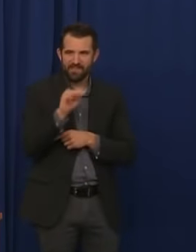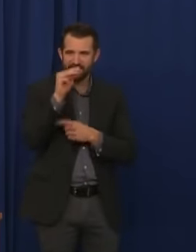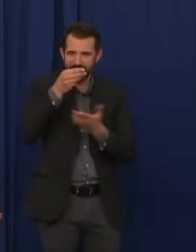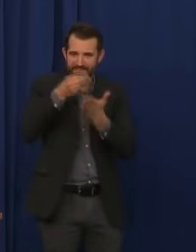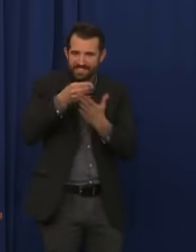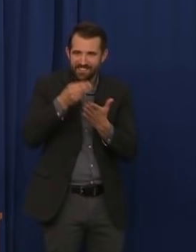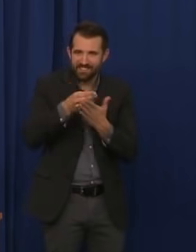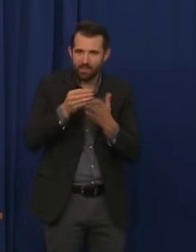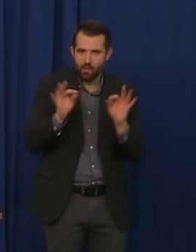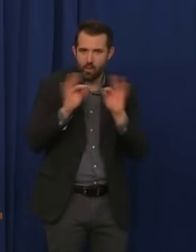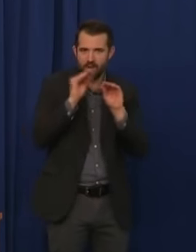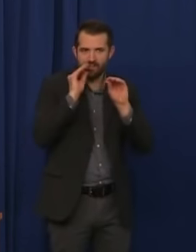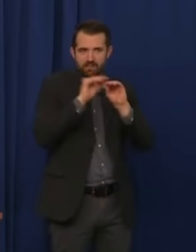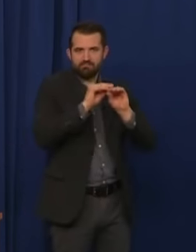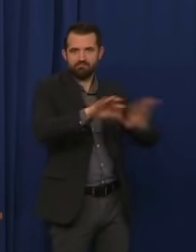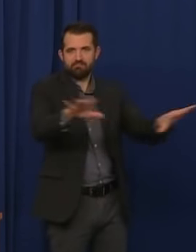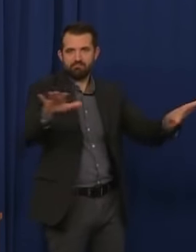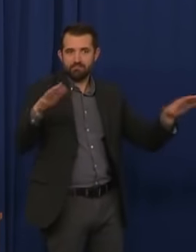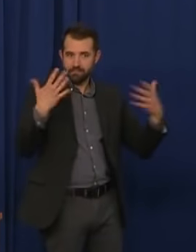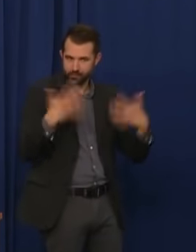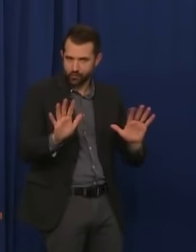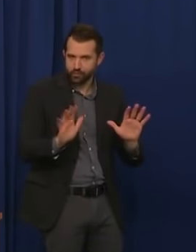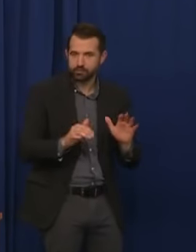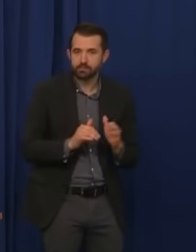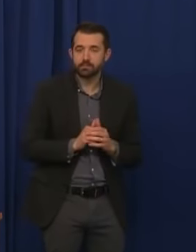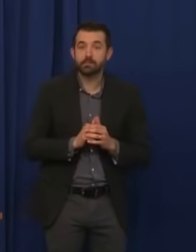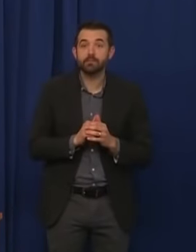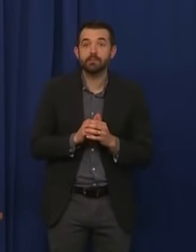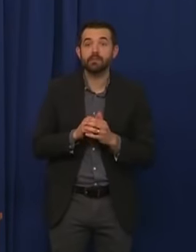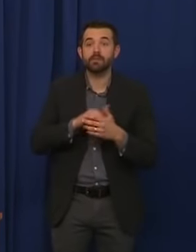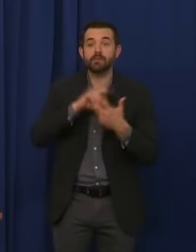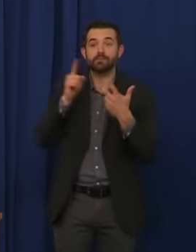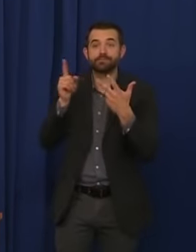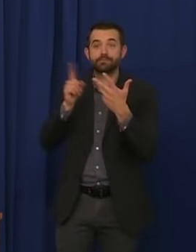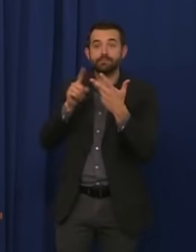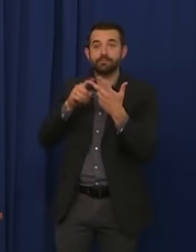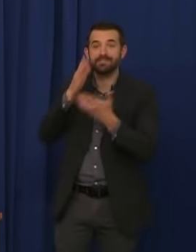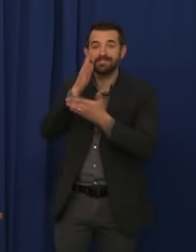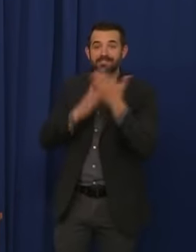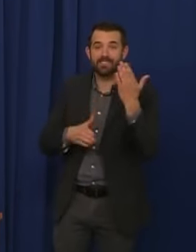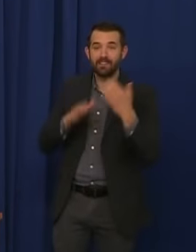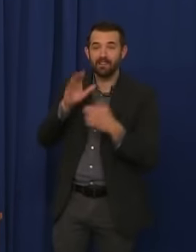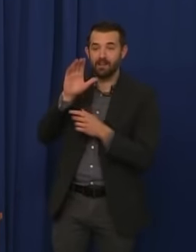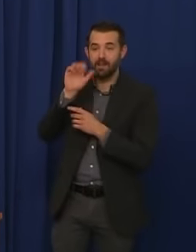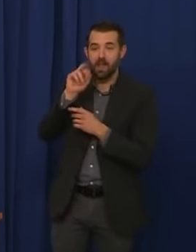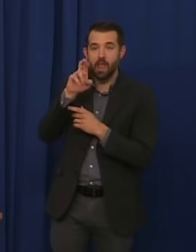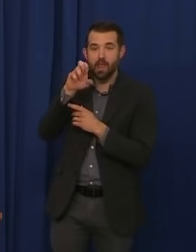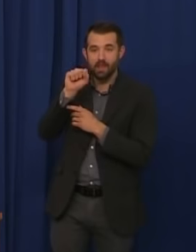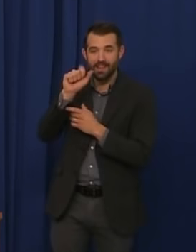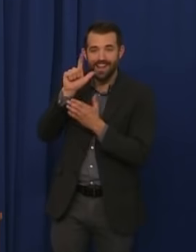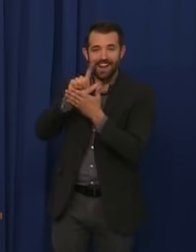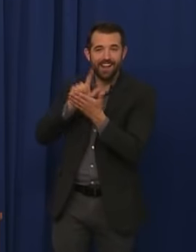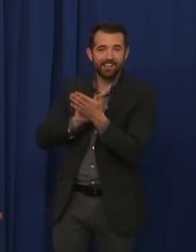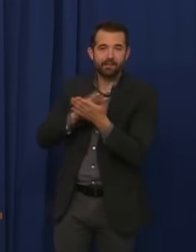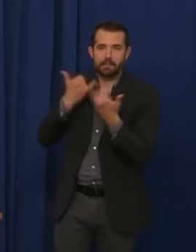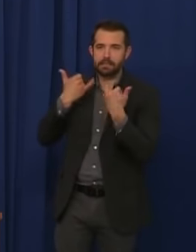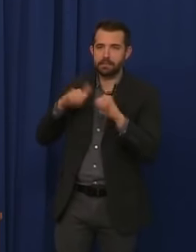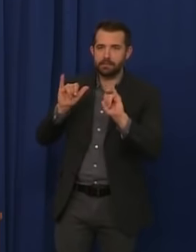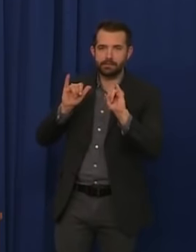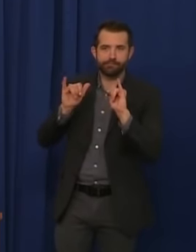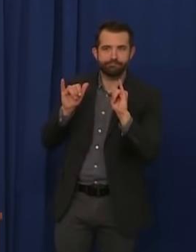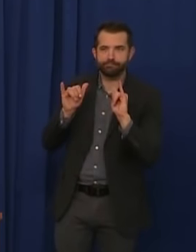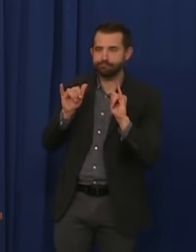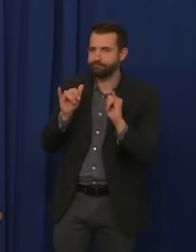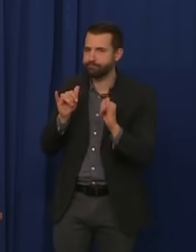third tranche, the third aspect of the CARES Act is what we're stumbling with, dealing with right now.